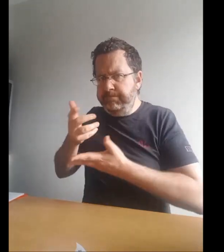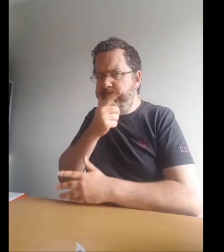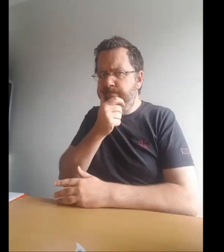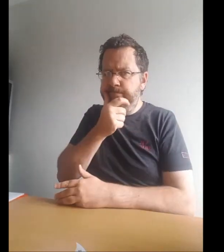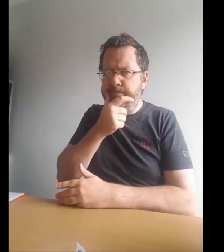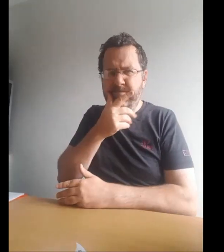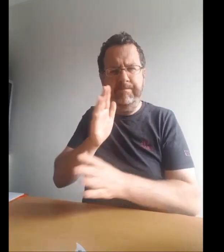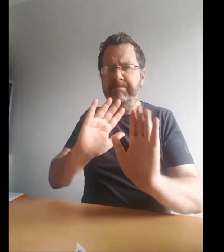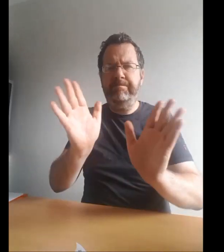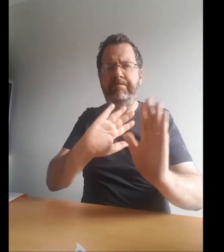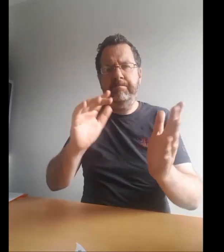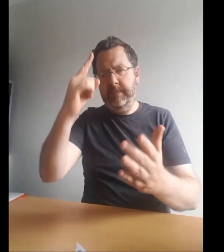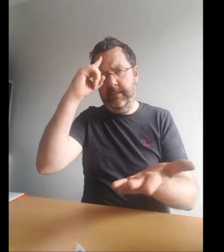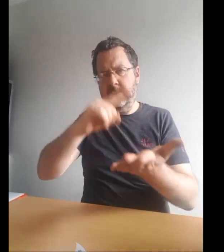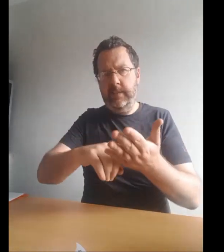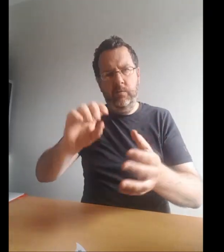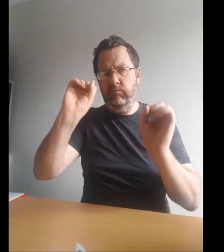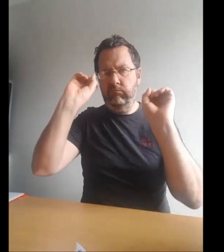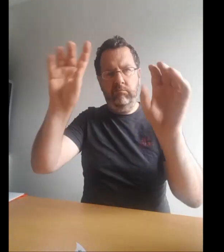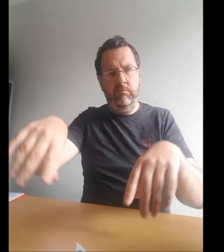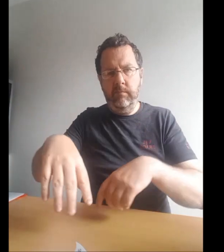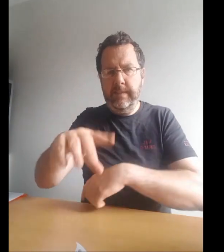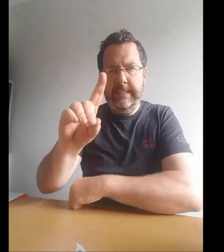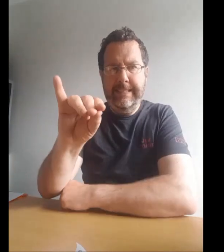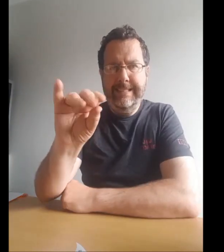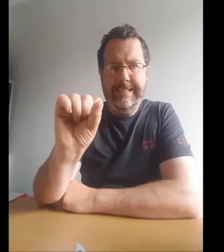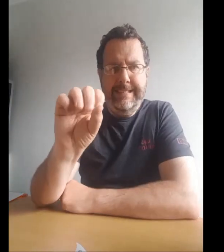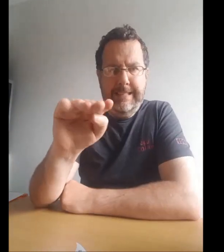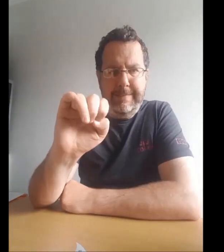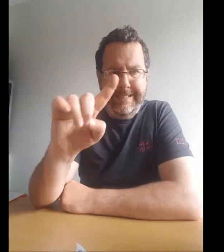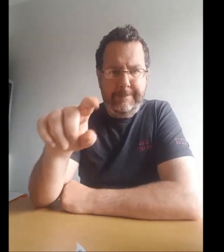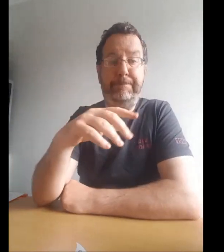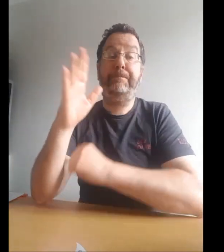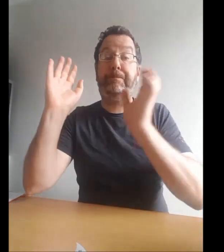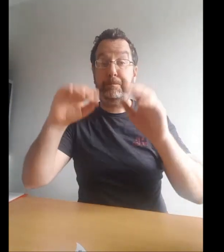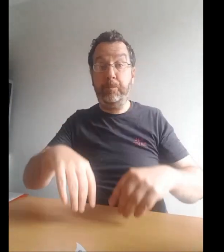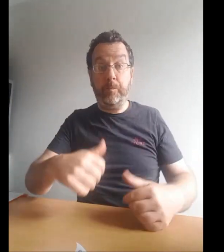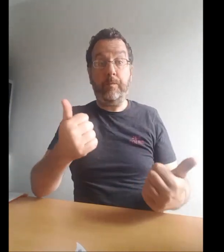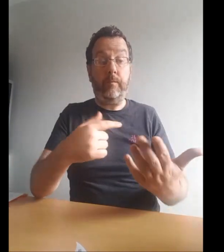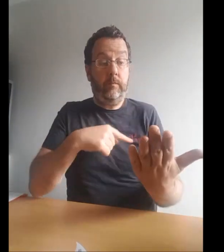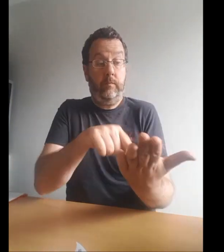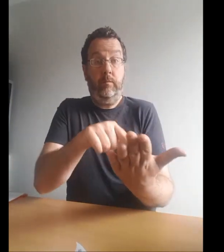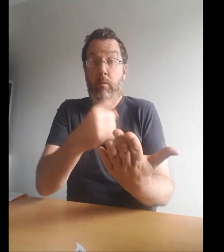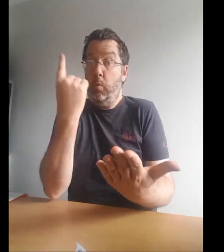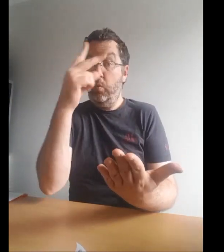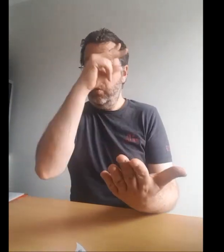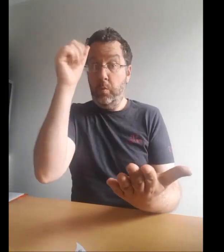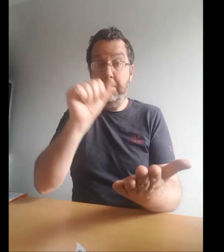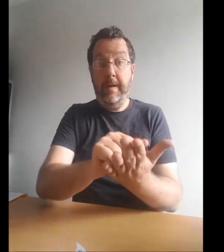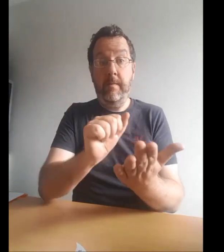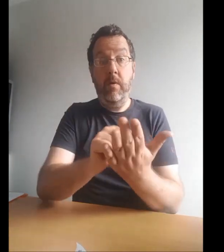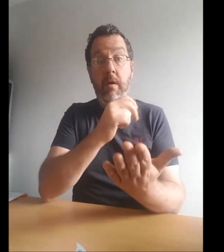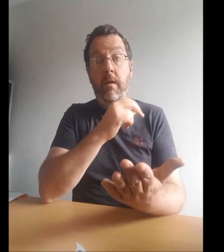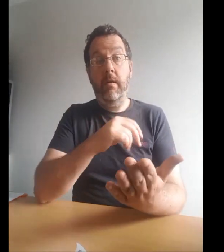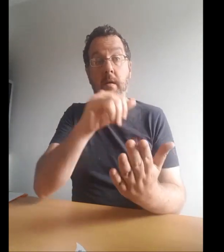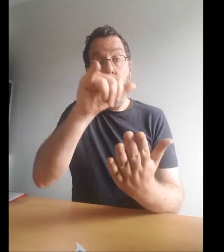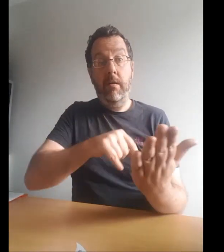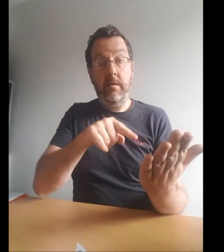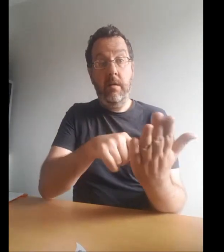case decided, look, we're going to dismiss this case. So that was the outcome of the case. this newspaper article